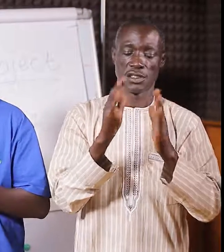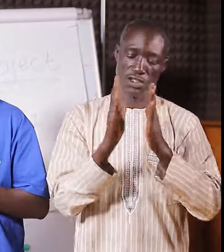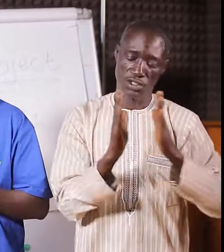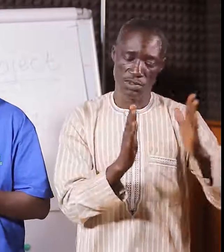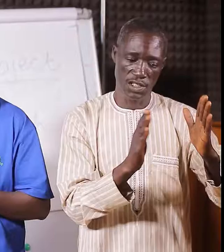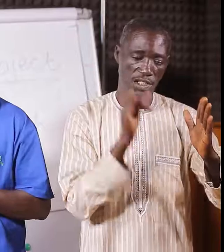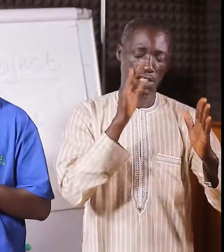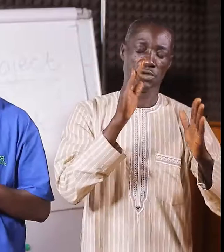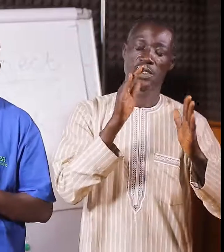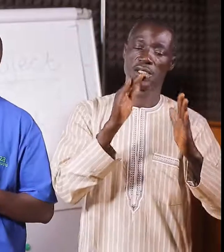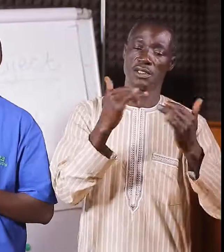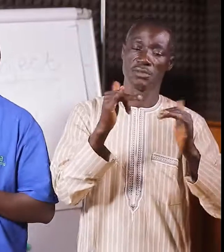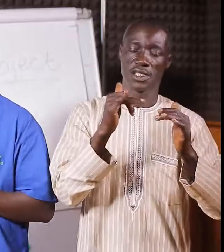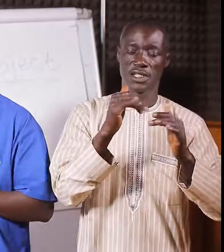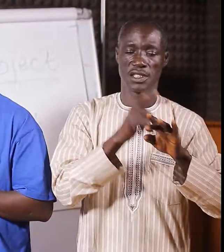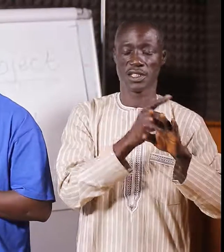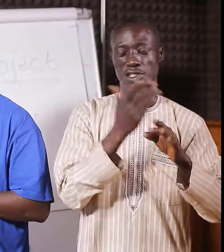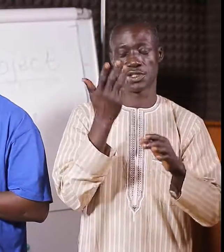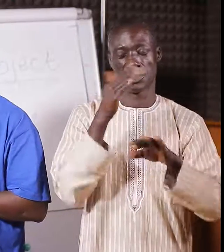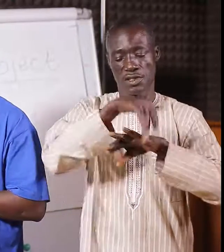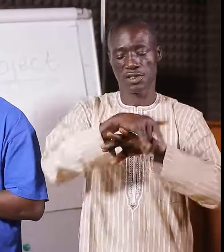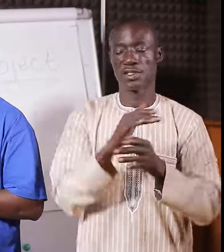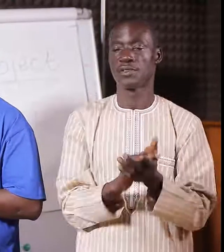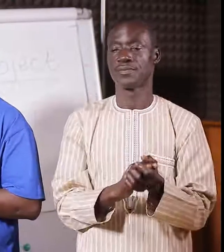He will play tennis tonight.